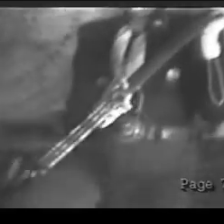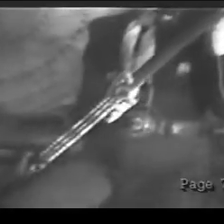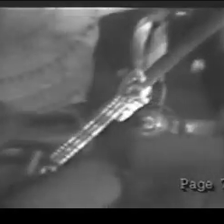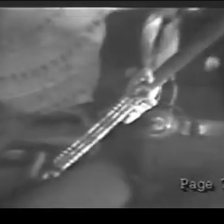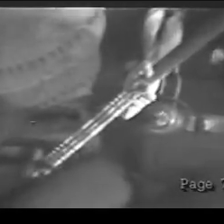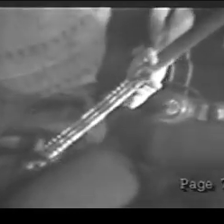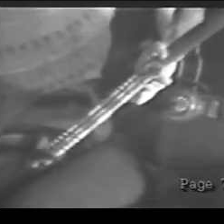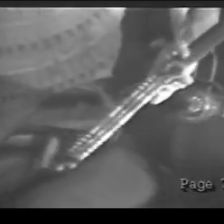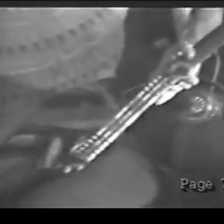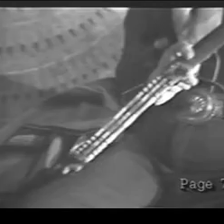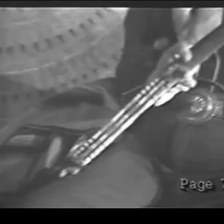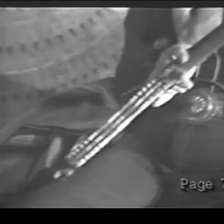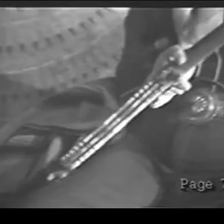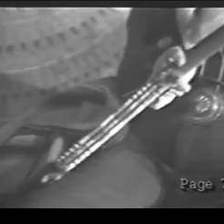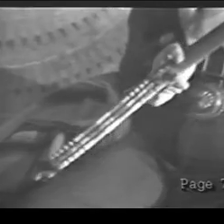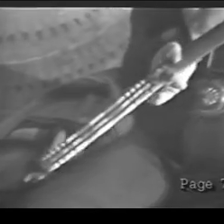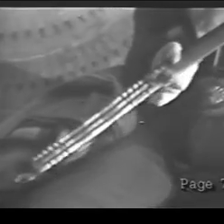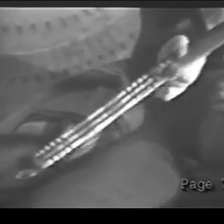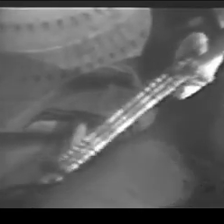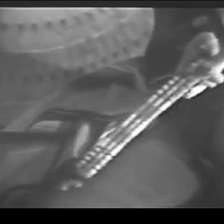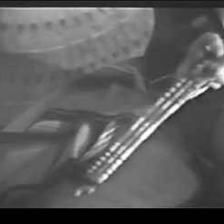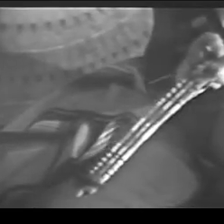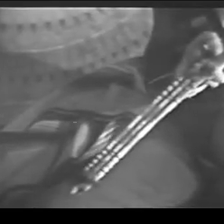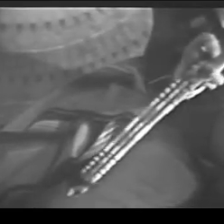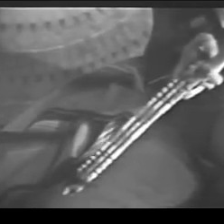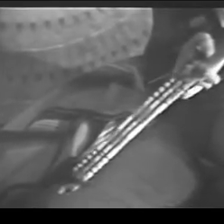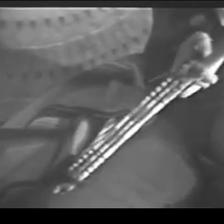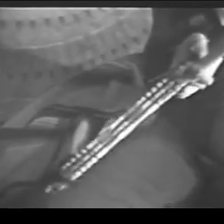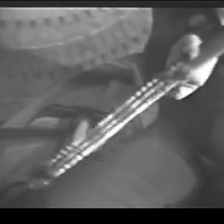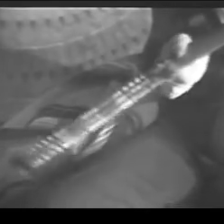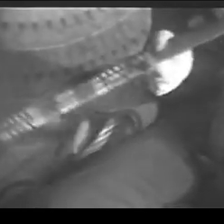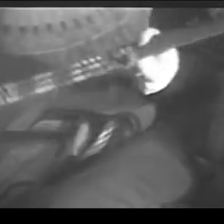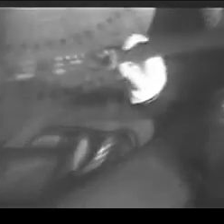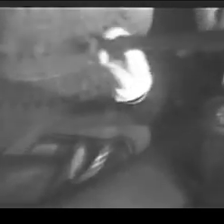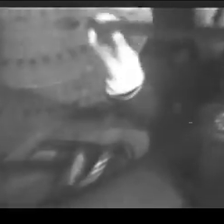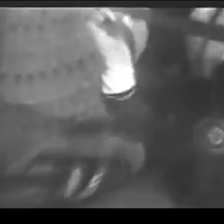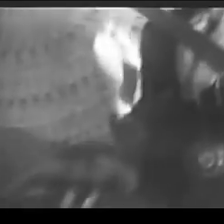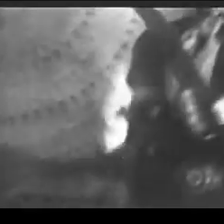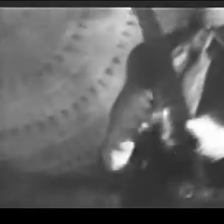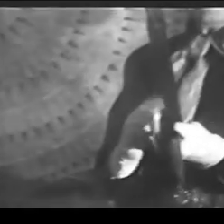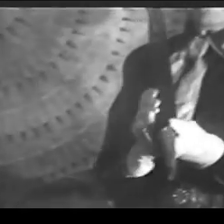that pipe, it's a little different than just smoking in the teepee. When this is smoked in council, the pipe is